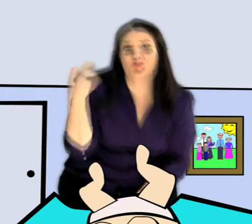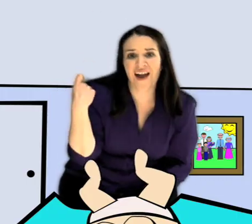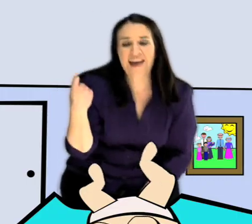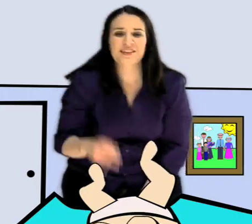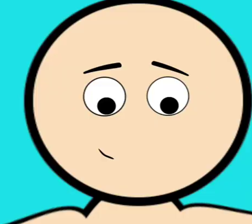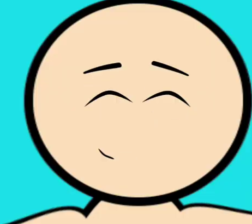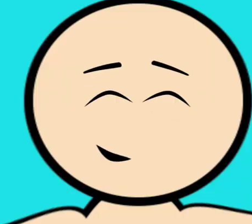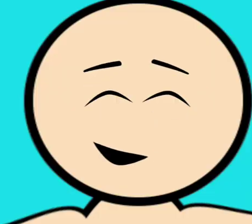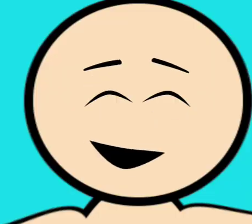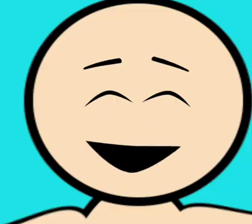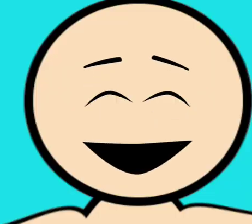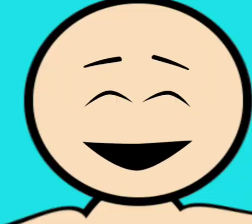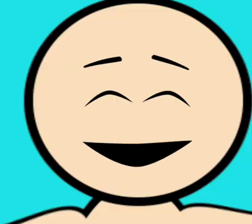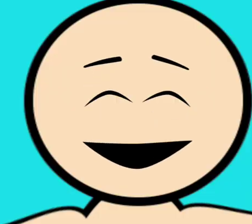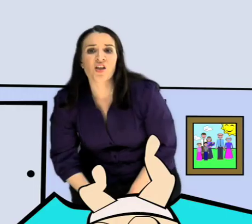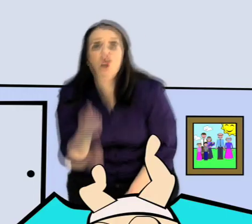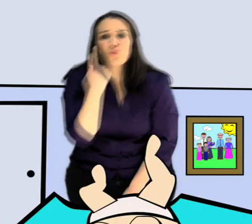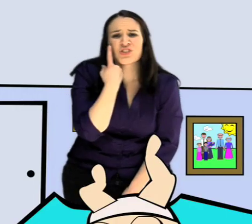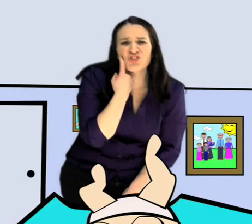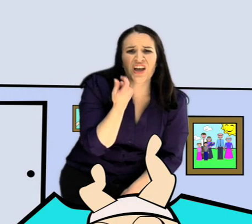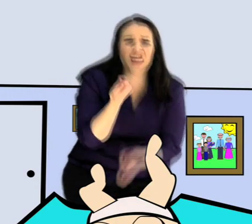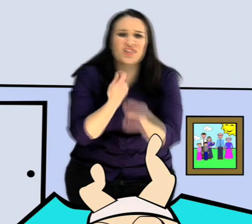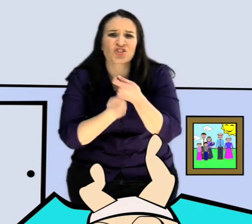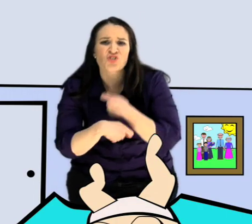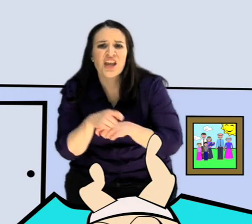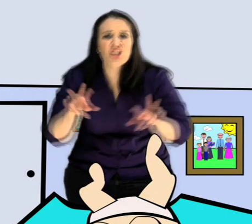dry. Oh, we just changed your